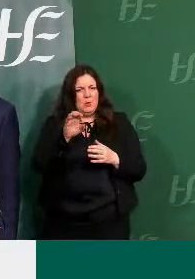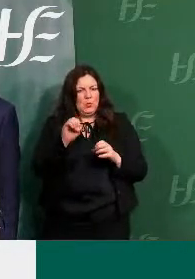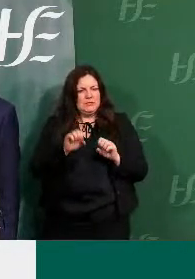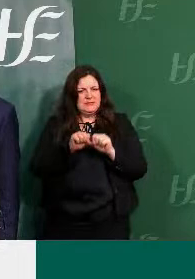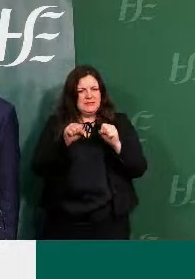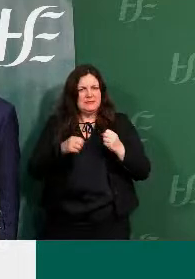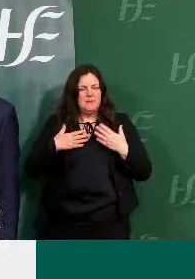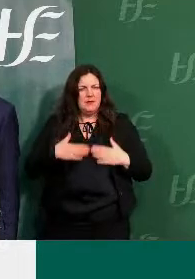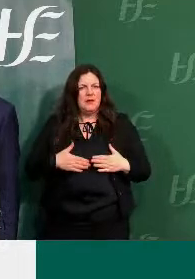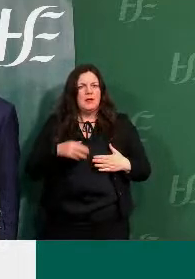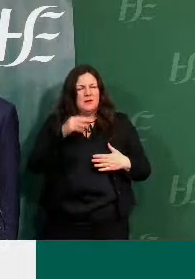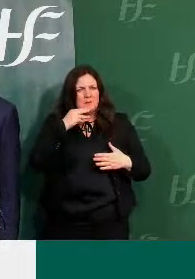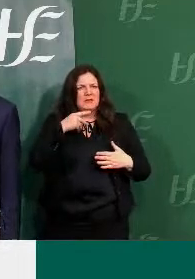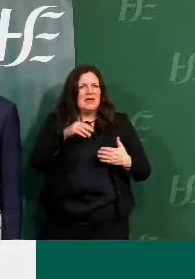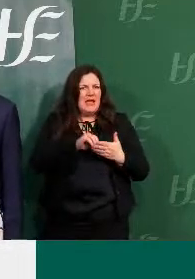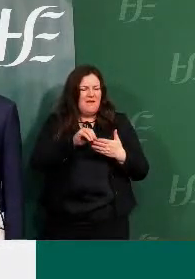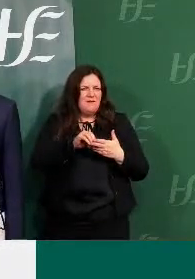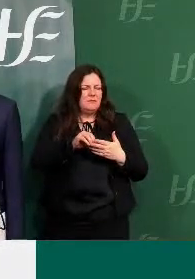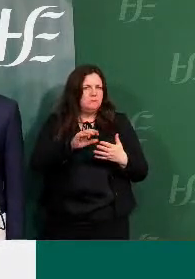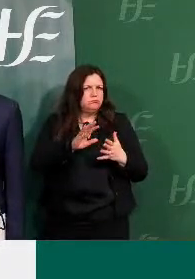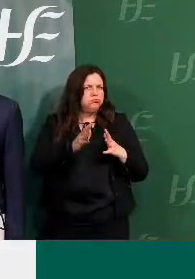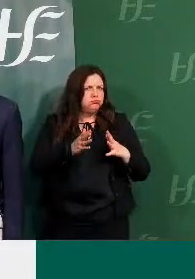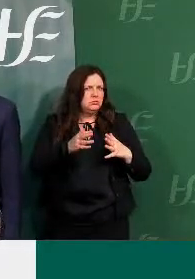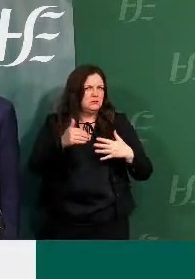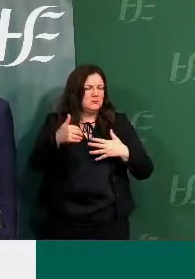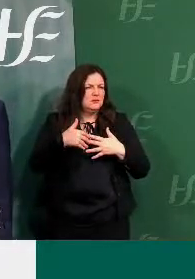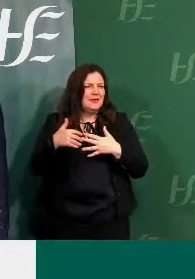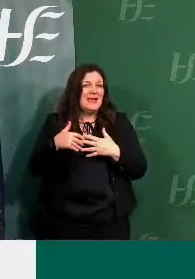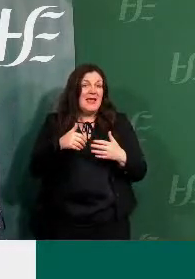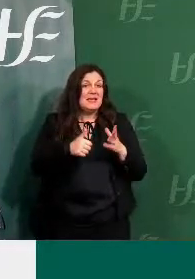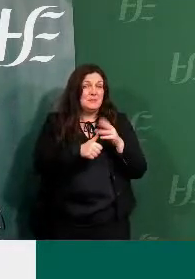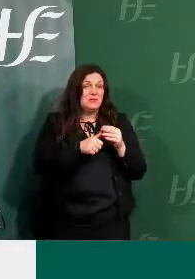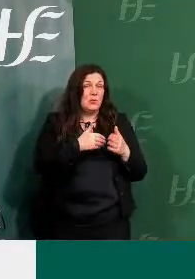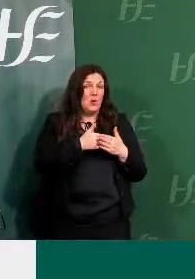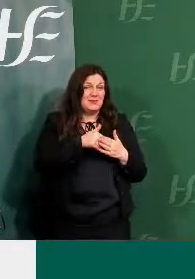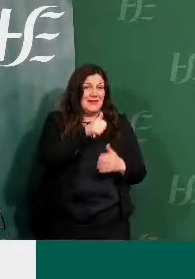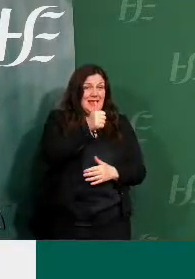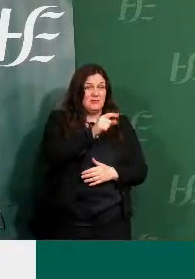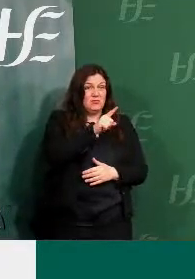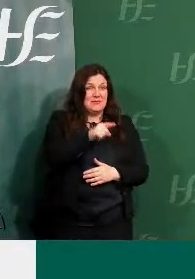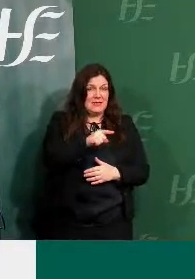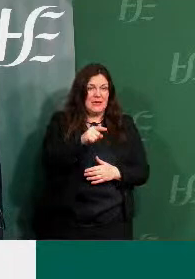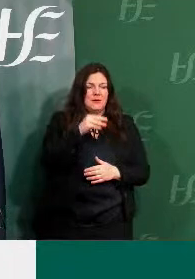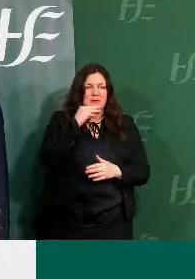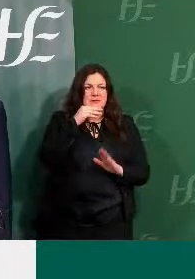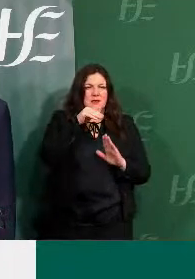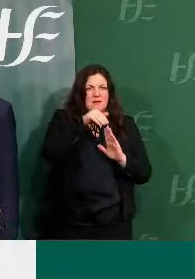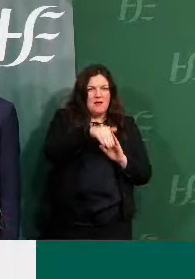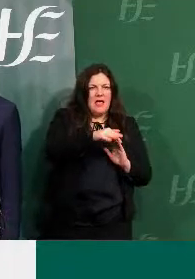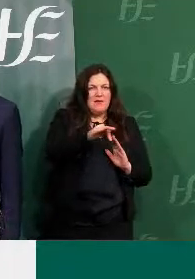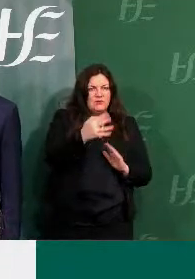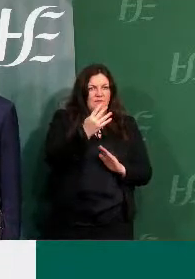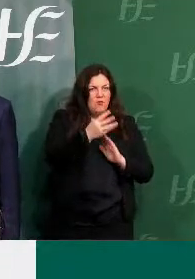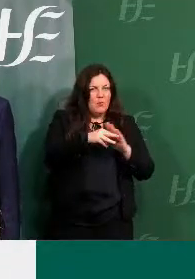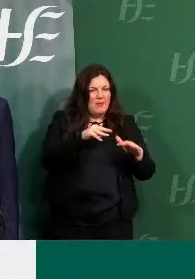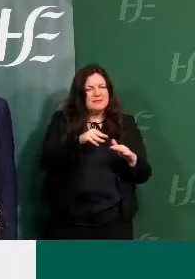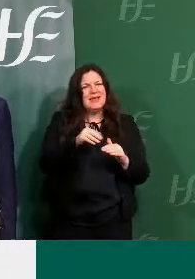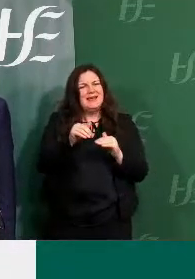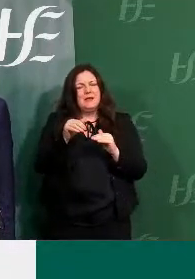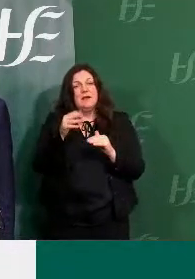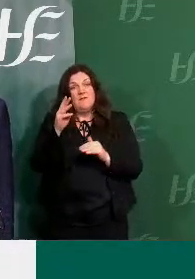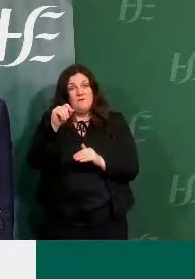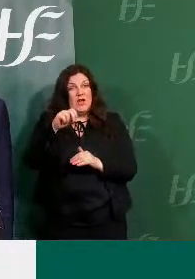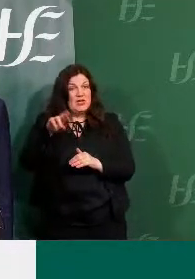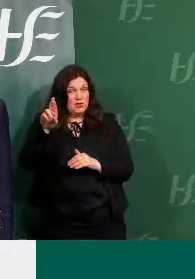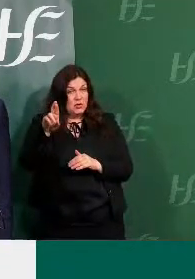Omicron is greatly hindered, especially with the AstraZeneca vaccine. It fell to considerable levels after 4 months, less so Pfizer. But to